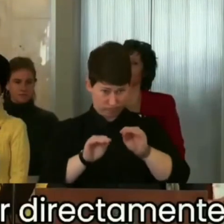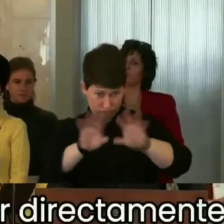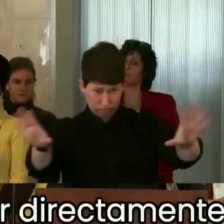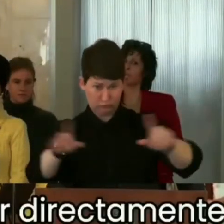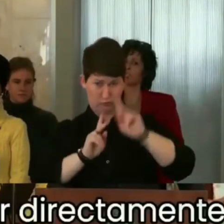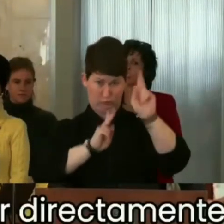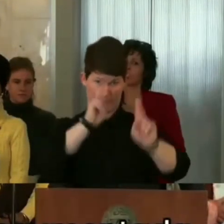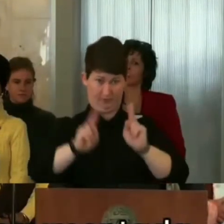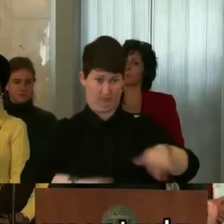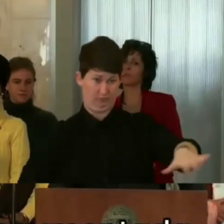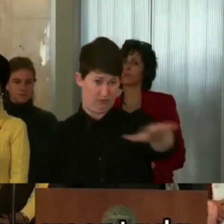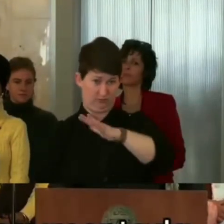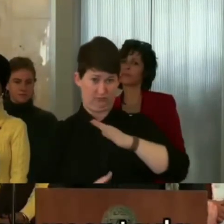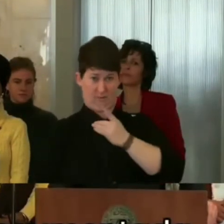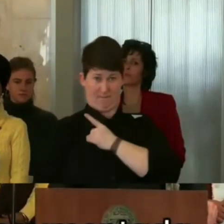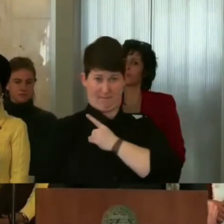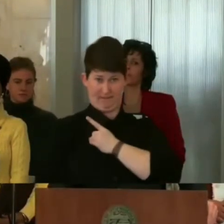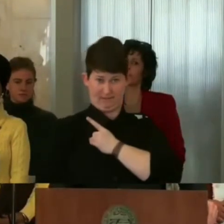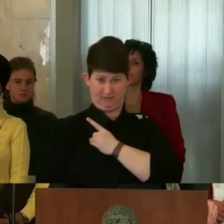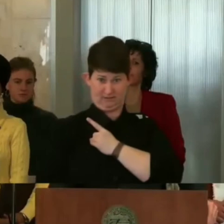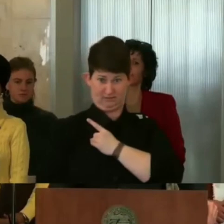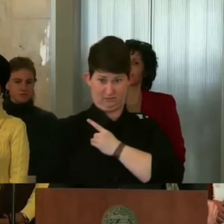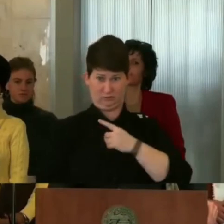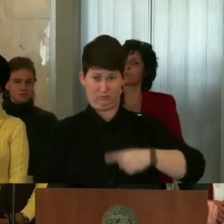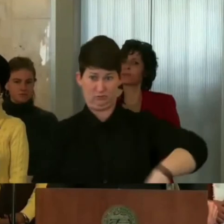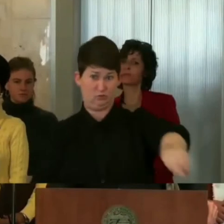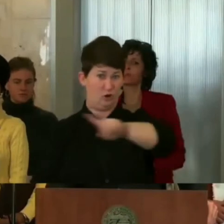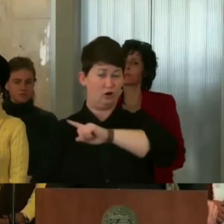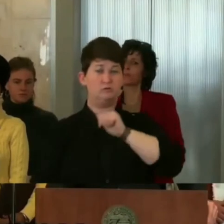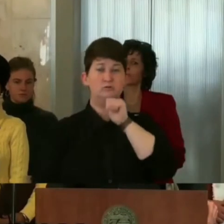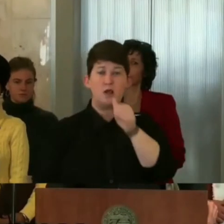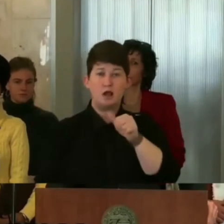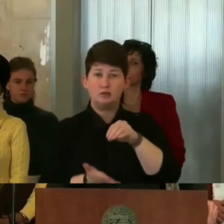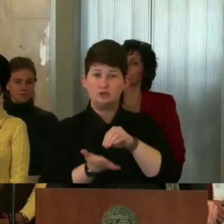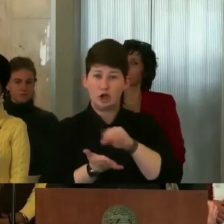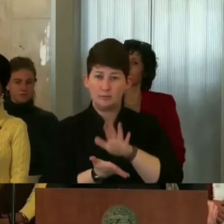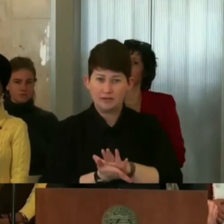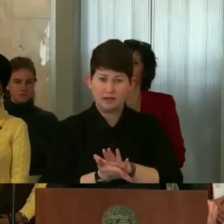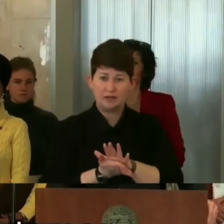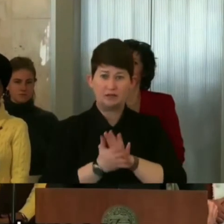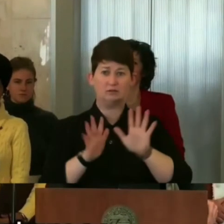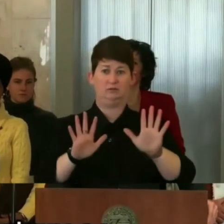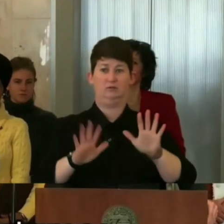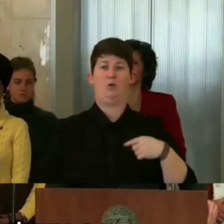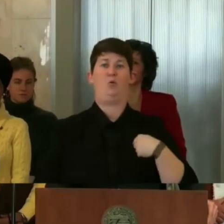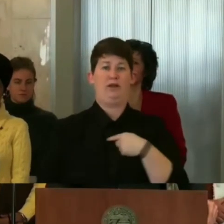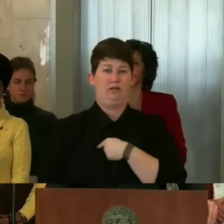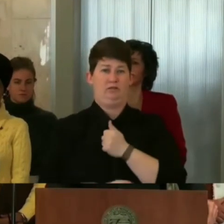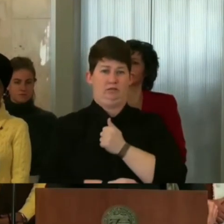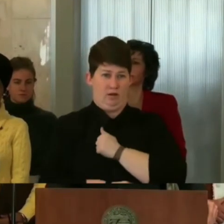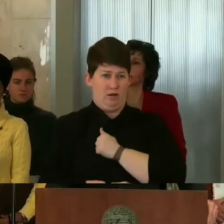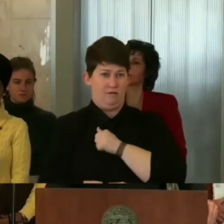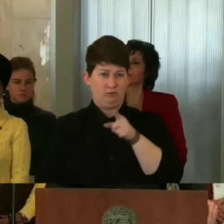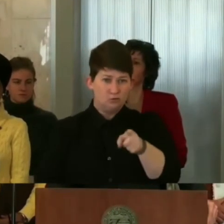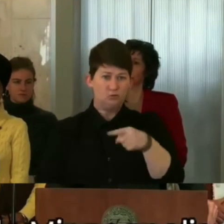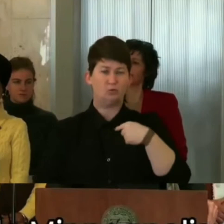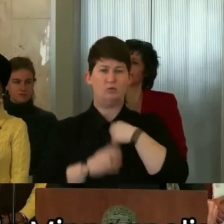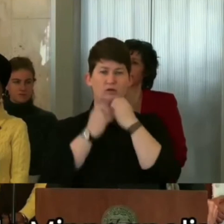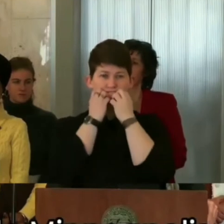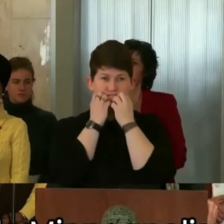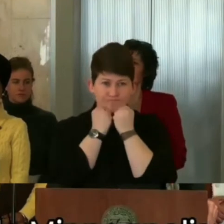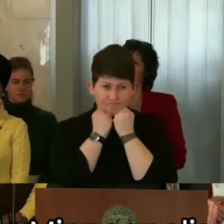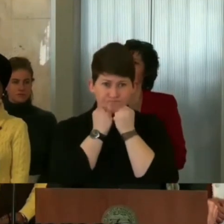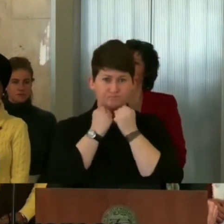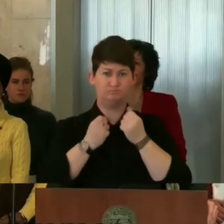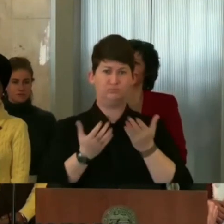I want to speak directly to people who are undocumented. We love you. We care about you.